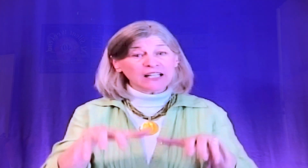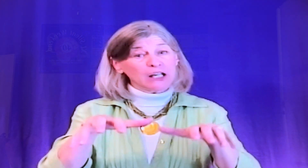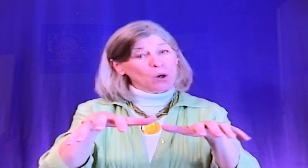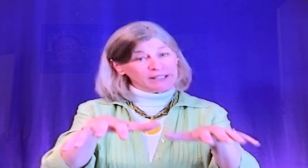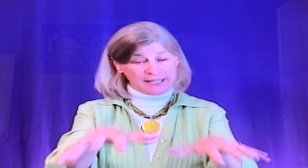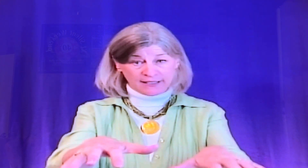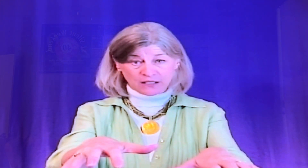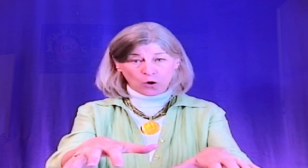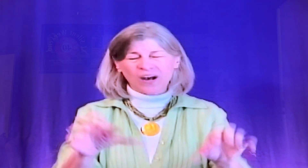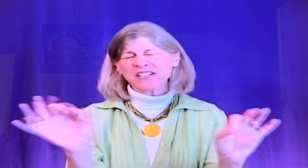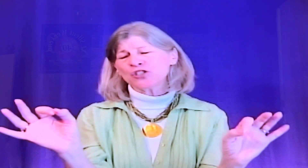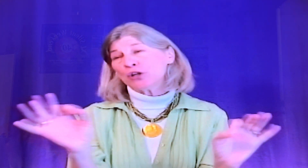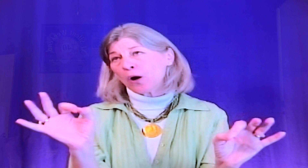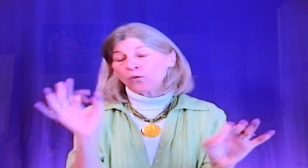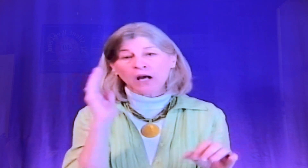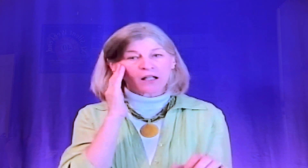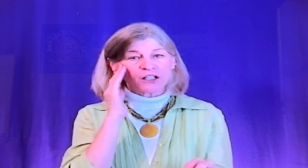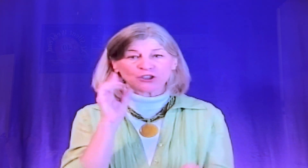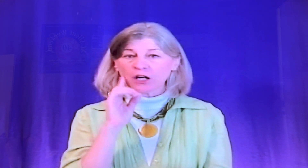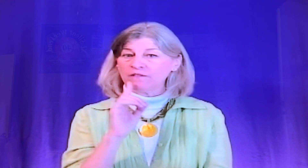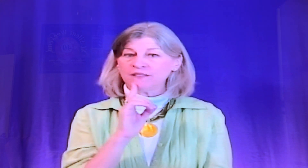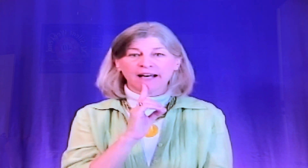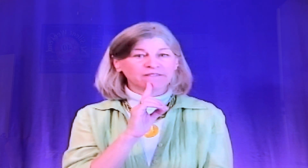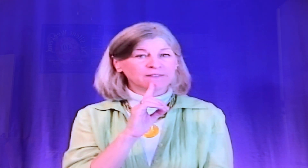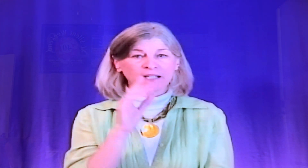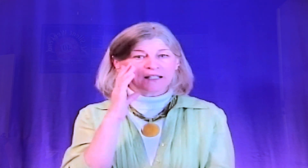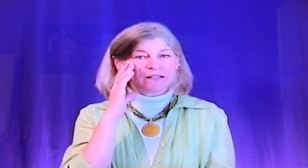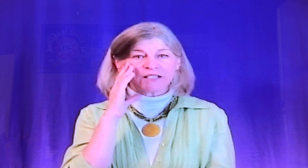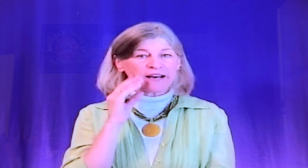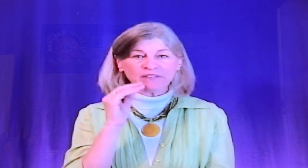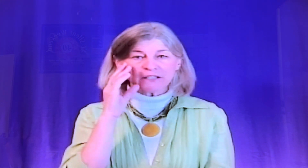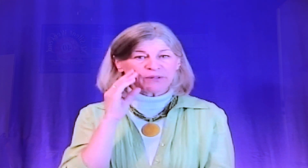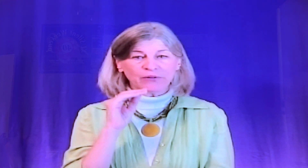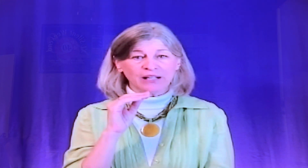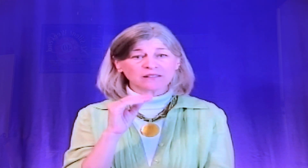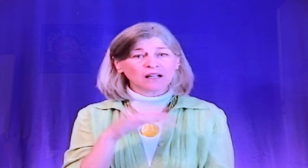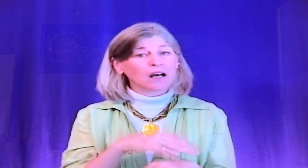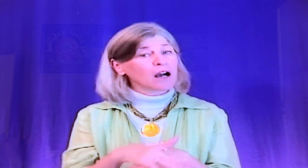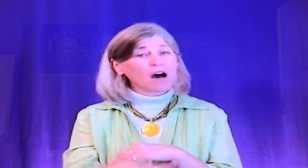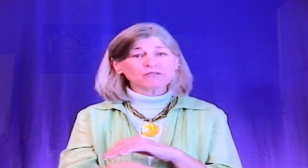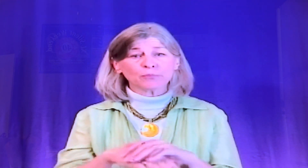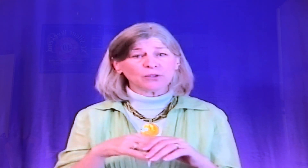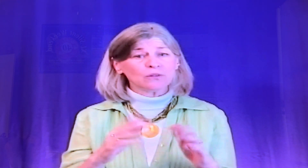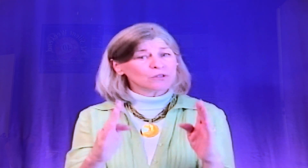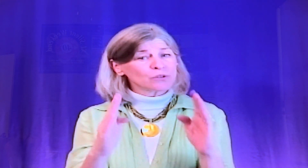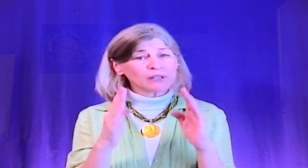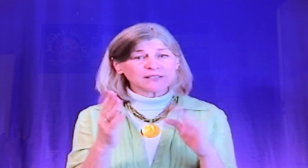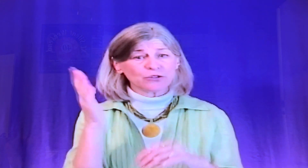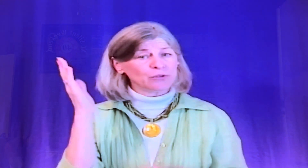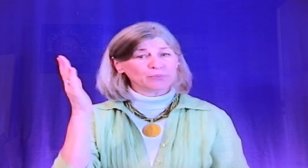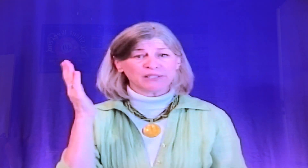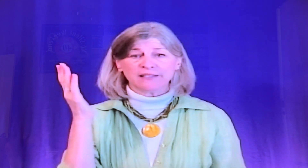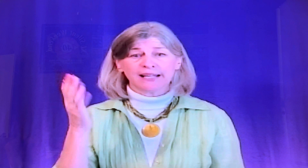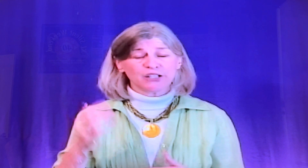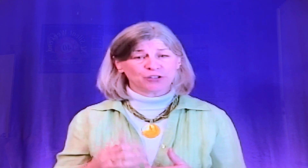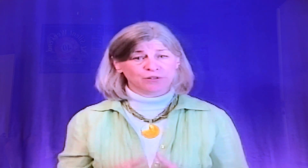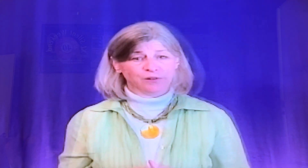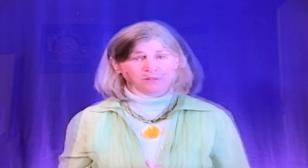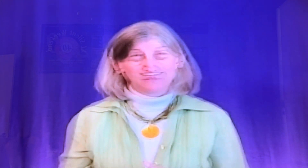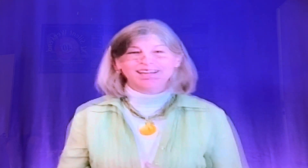the audience who has no knowledge of the deaf experience comfortable to listen to the presentation. Now